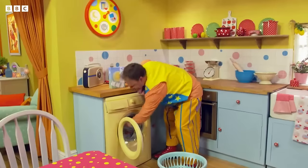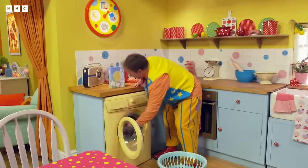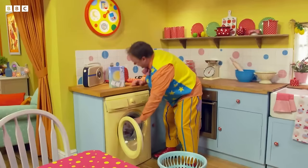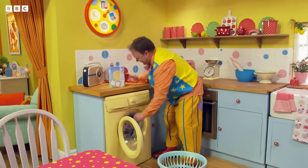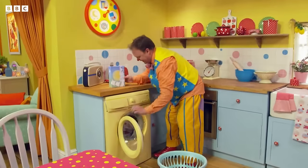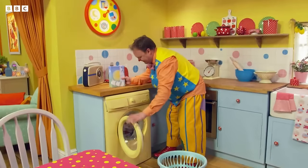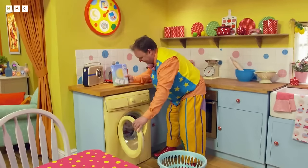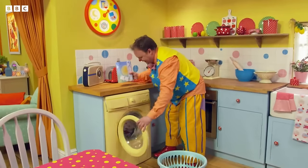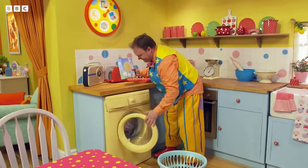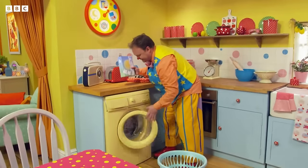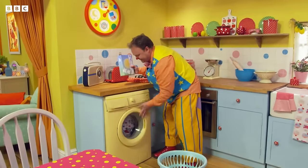Here we go.